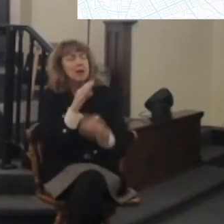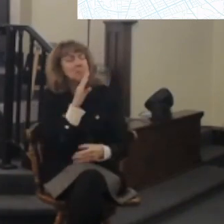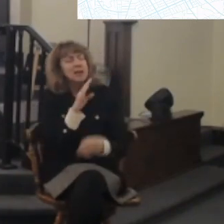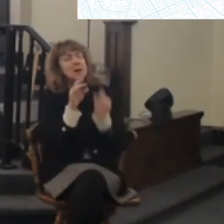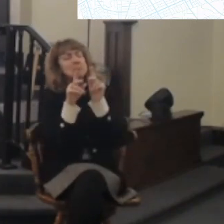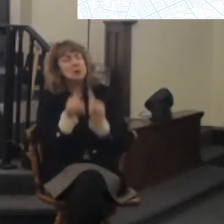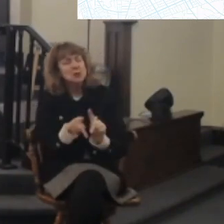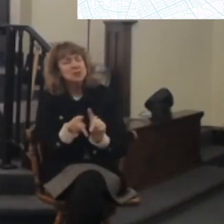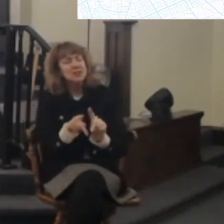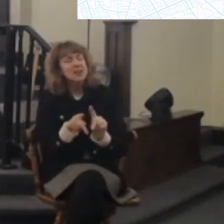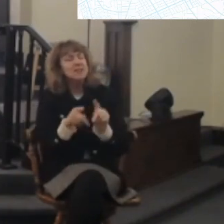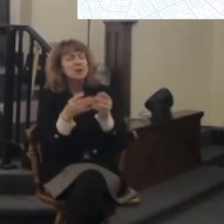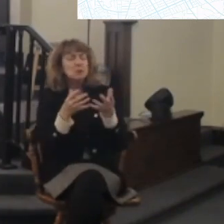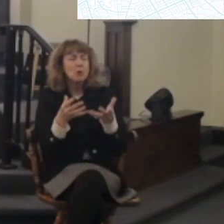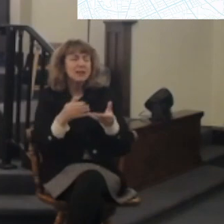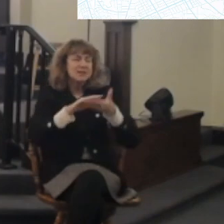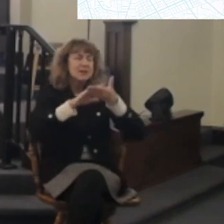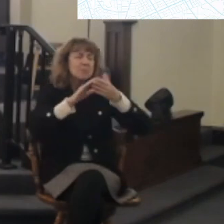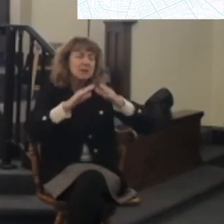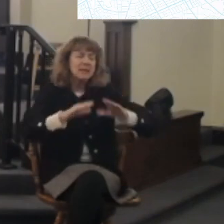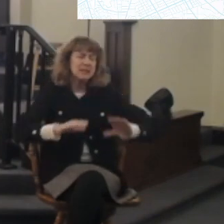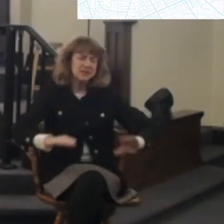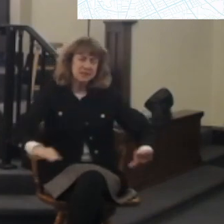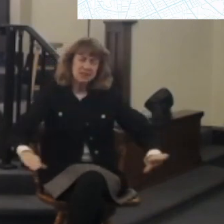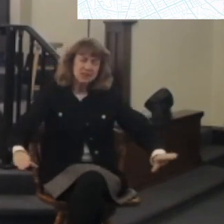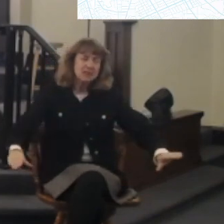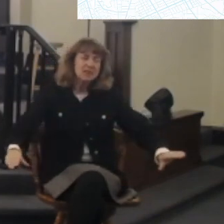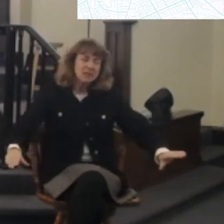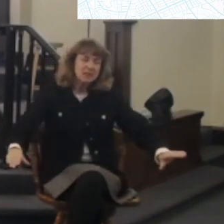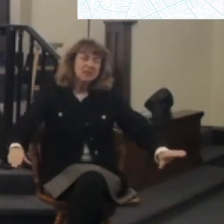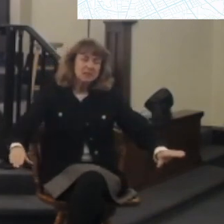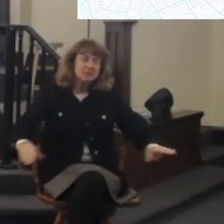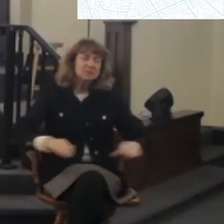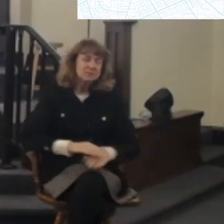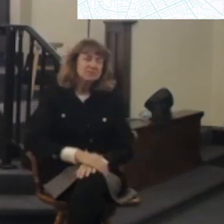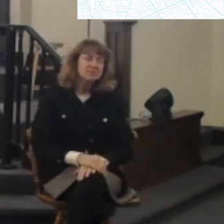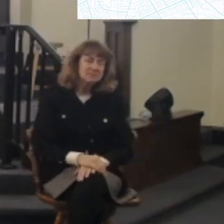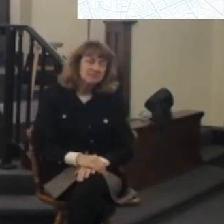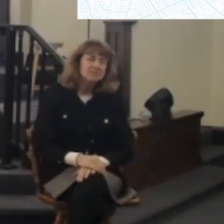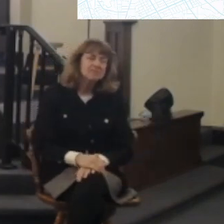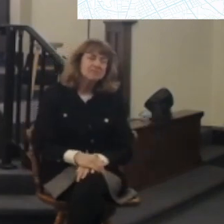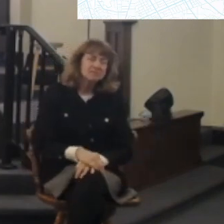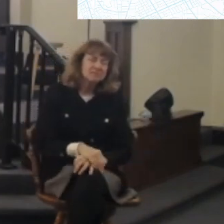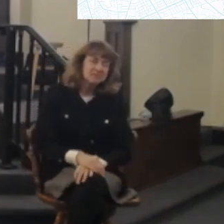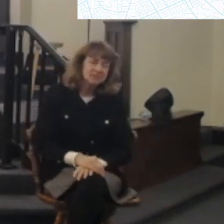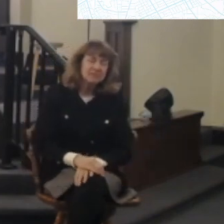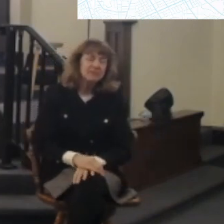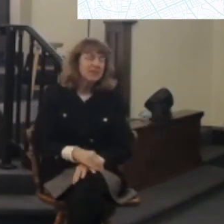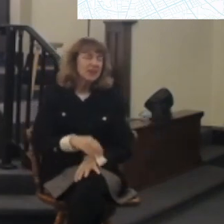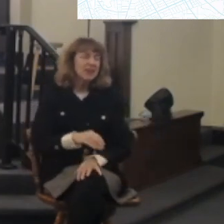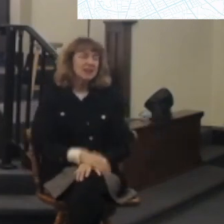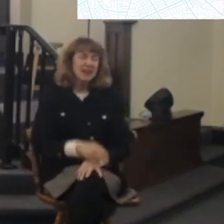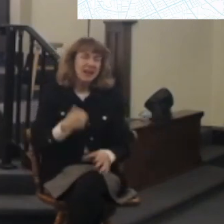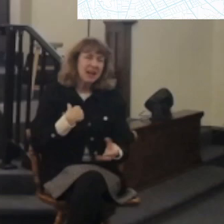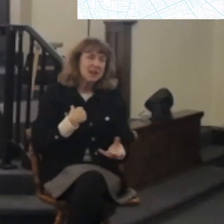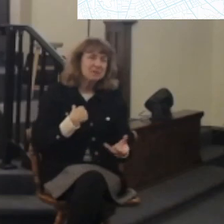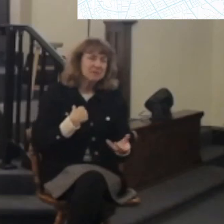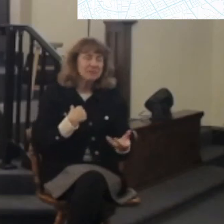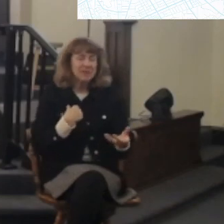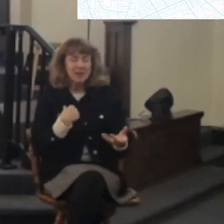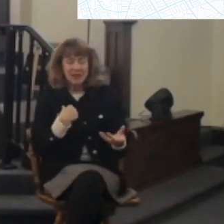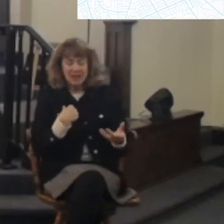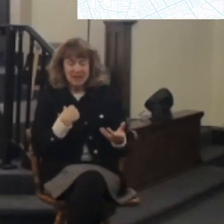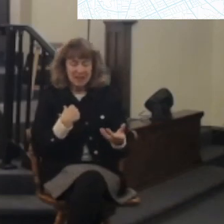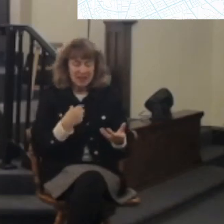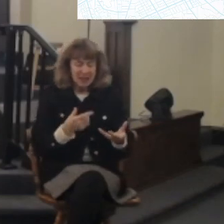of peace. I can't. I'm reaching for a scripture. And I